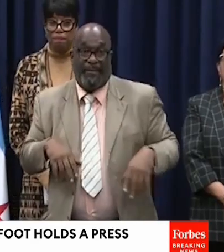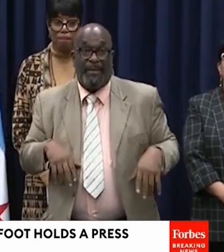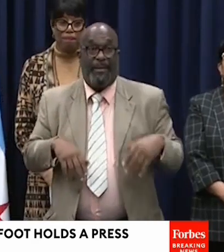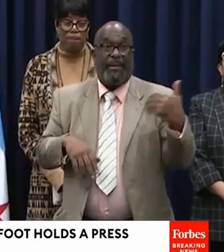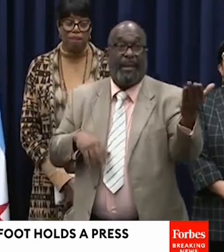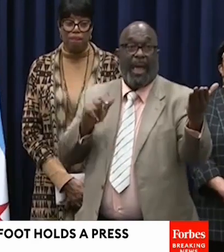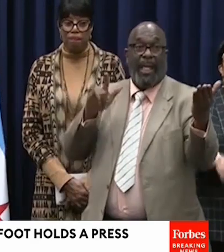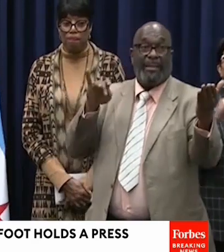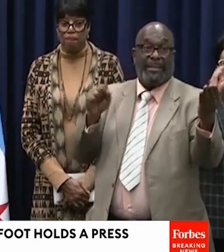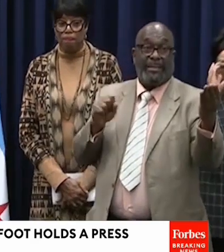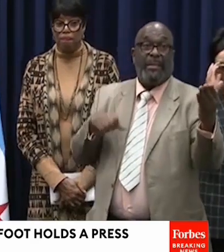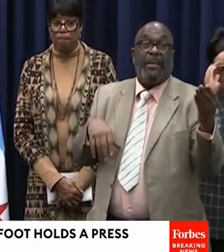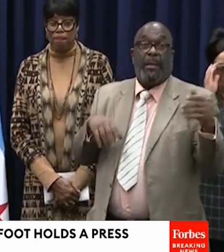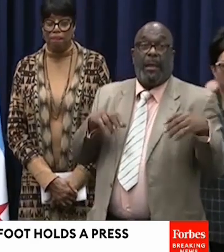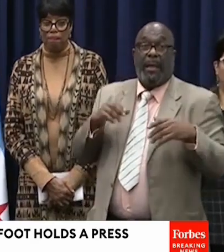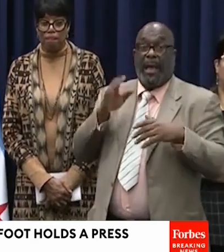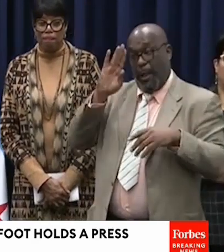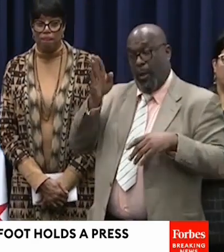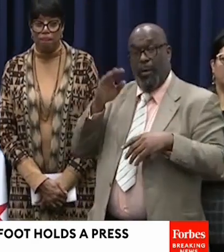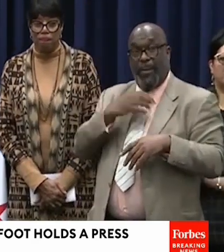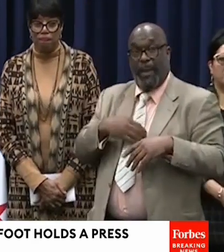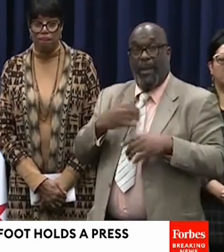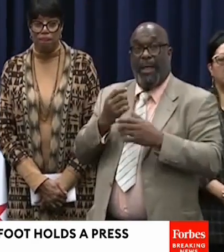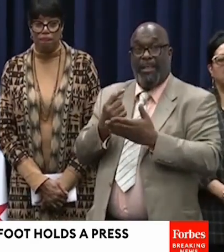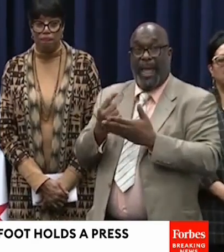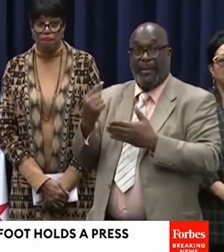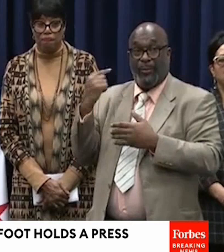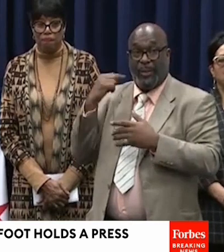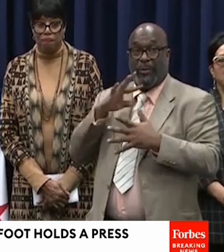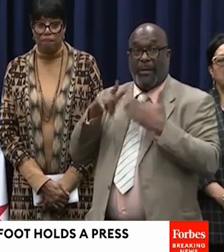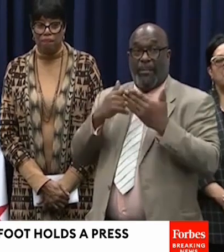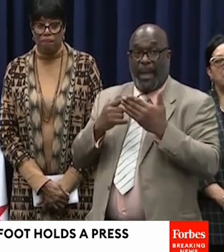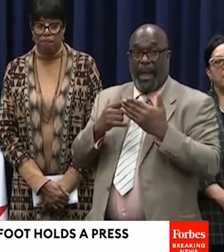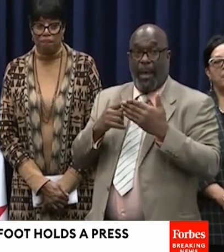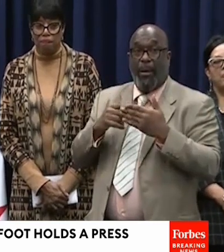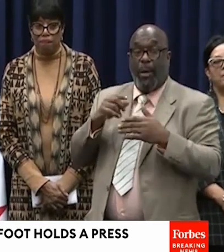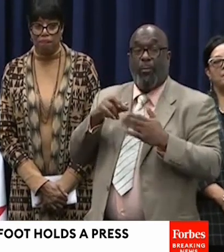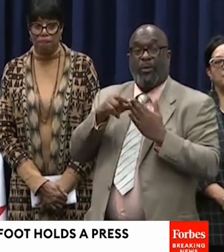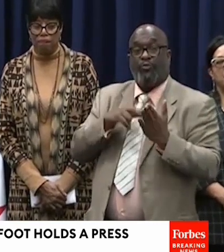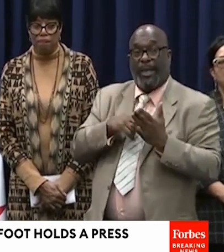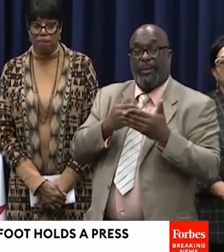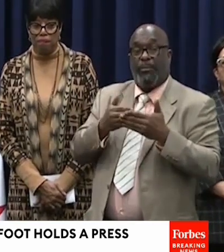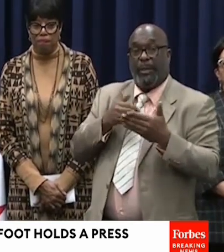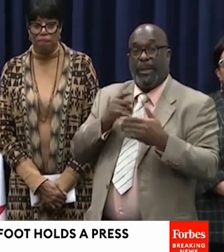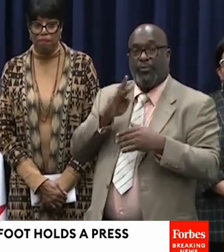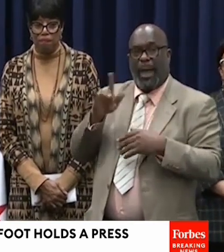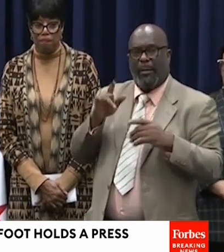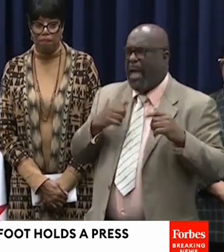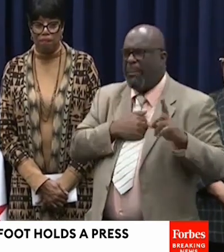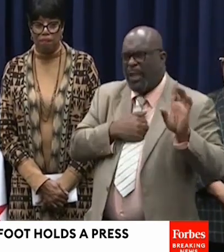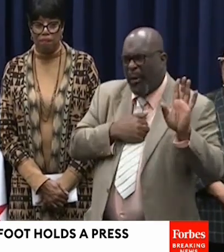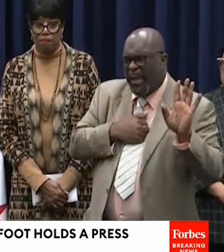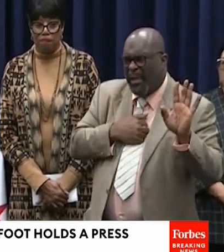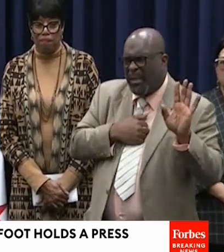Hi, Mayor. Last week, you expressed reservations about pretrial release when asked about the Safety Act. To clarify, what